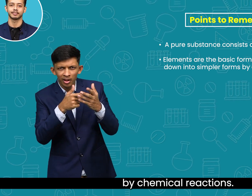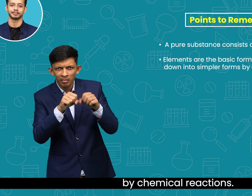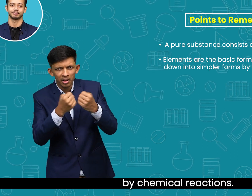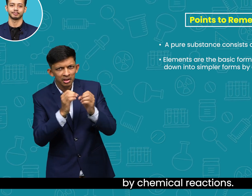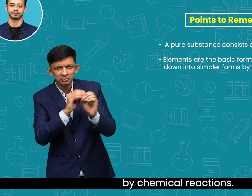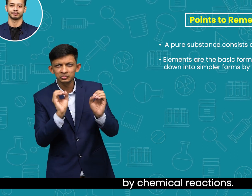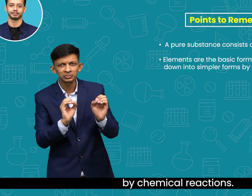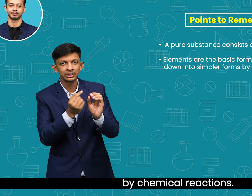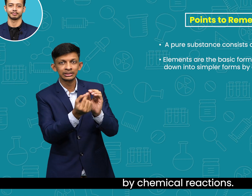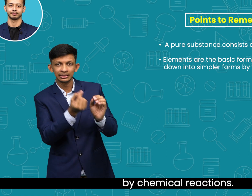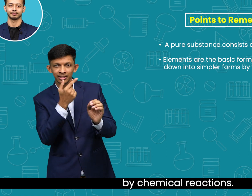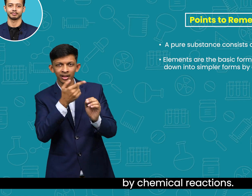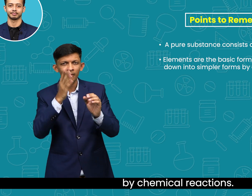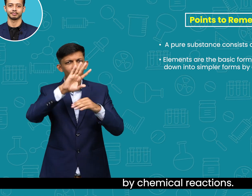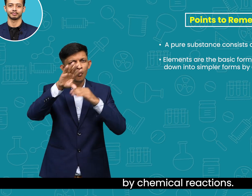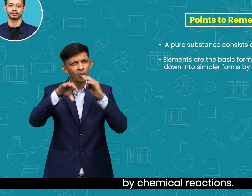reactions.